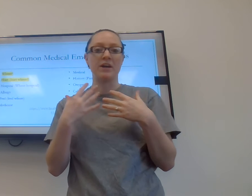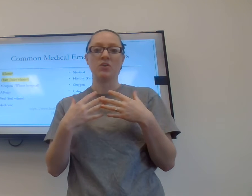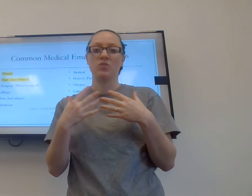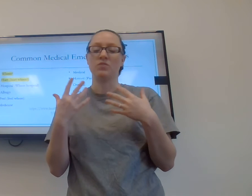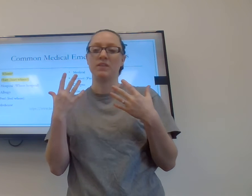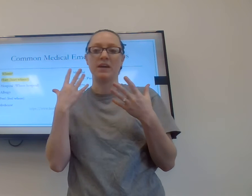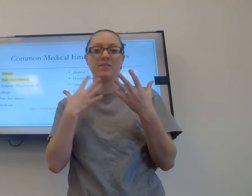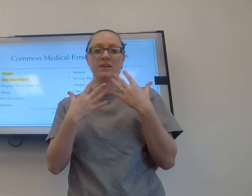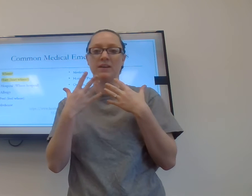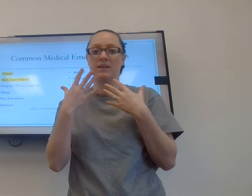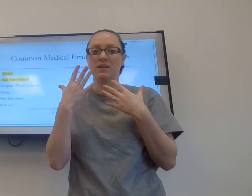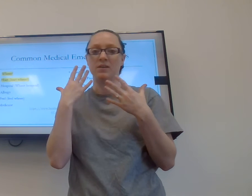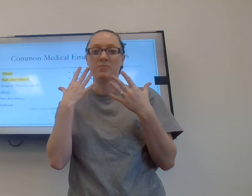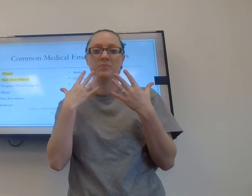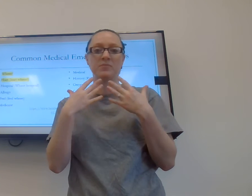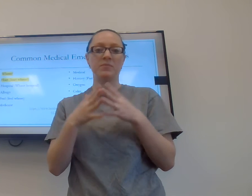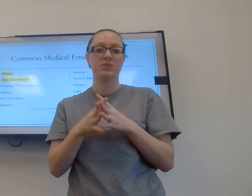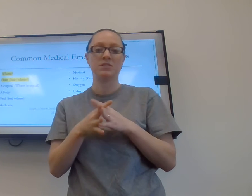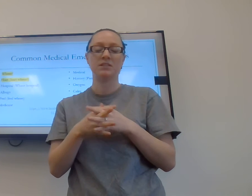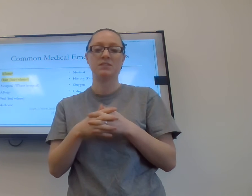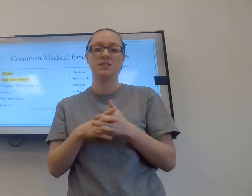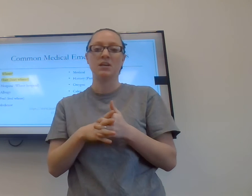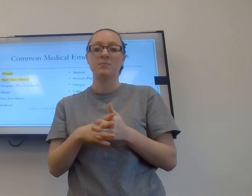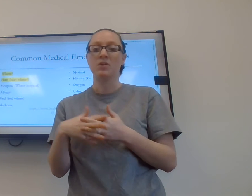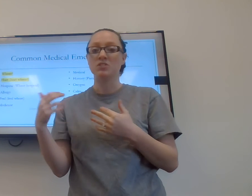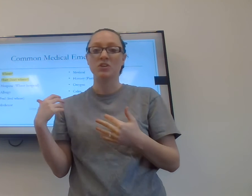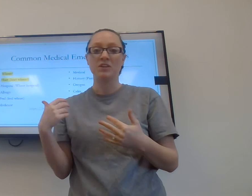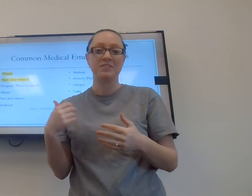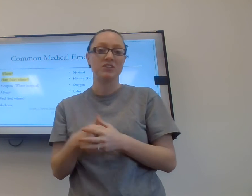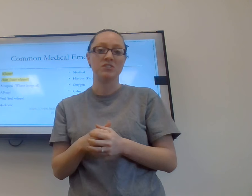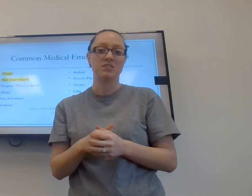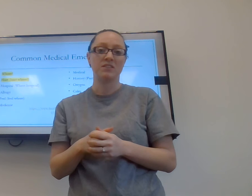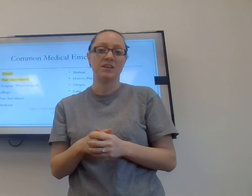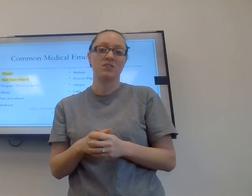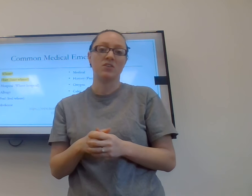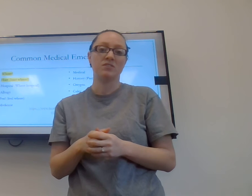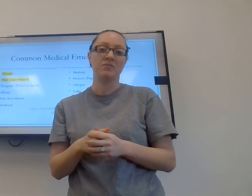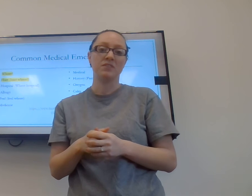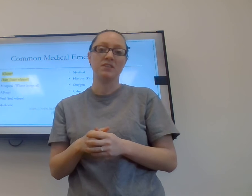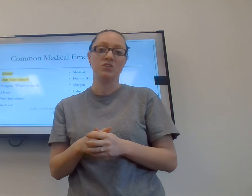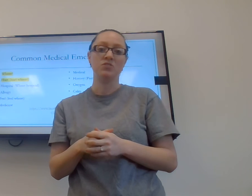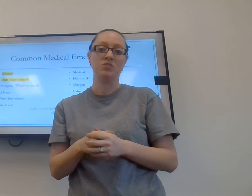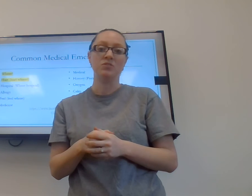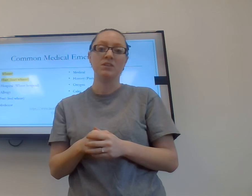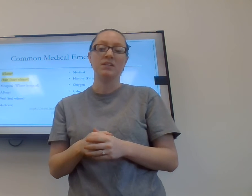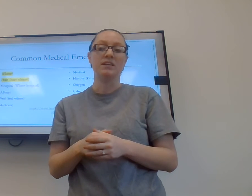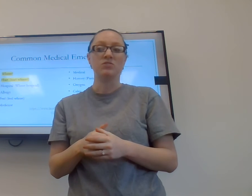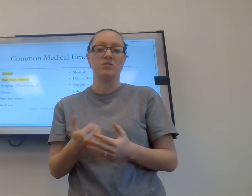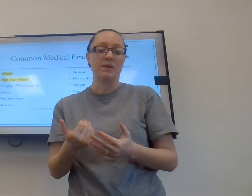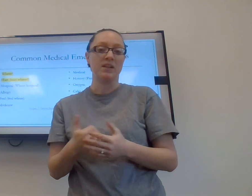hair or if they have any piercings. But also if they talk different than you do, it's going to be a lot